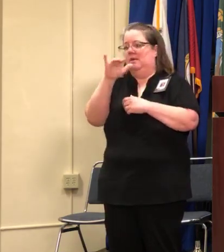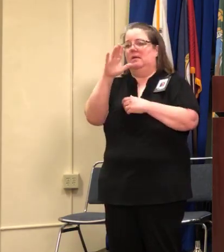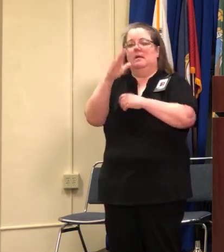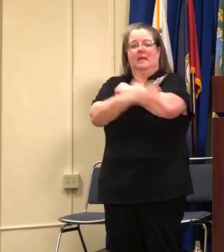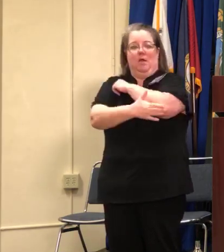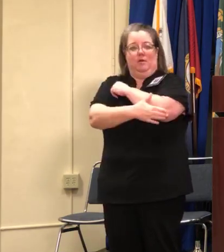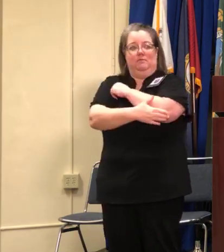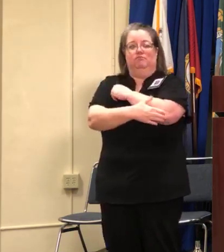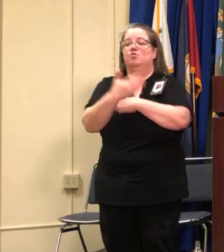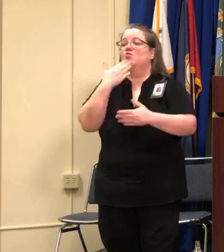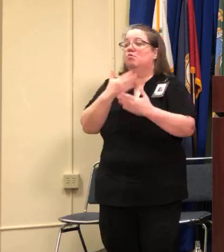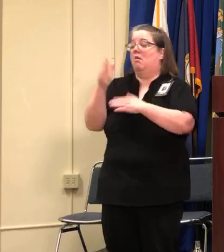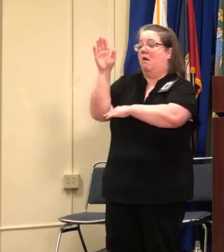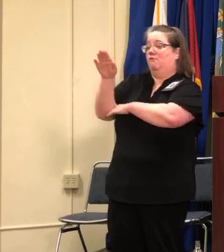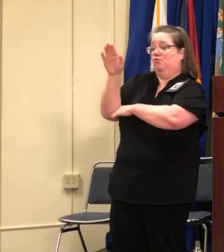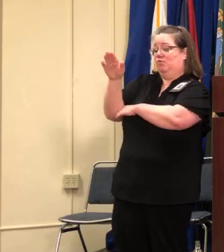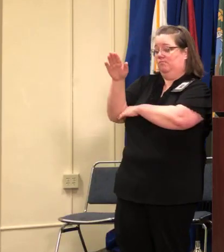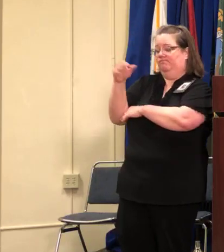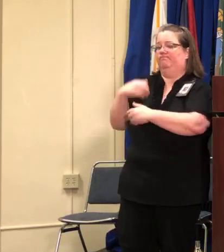Good afternoon, everyone.